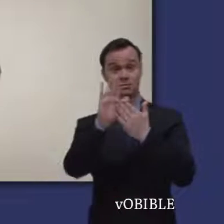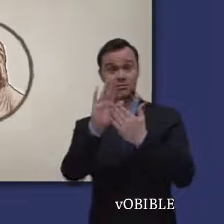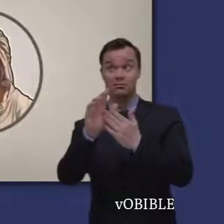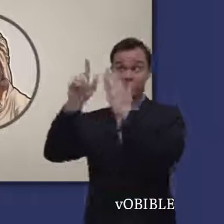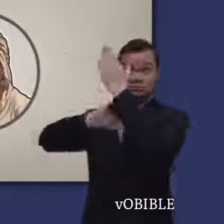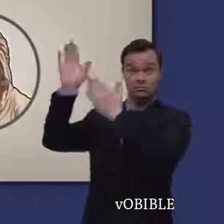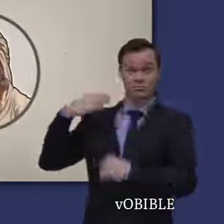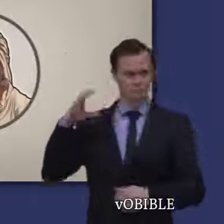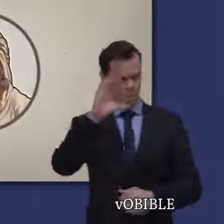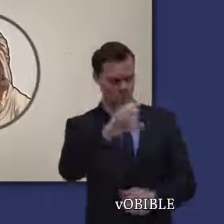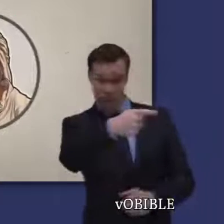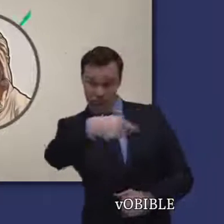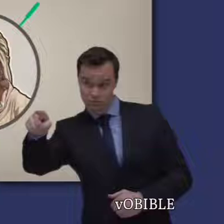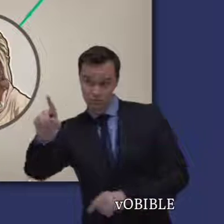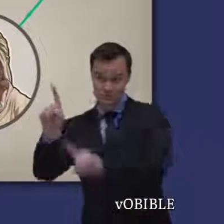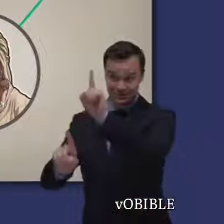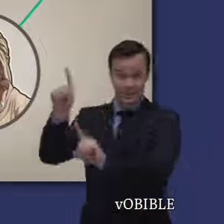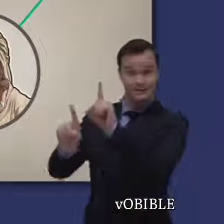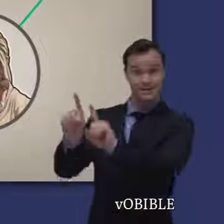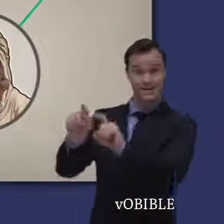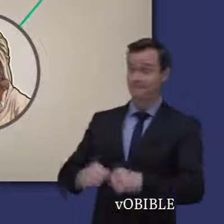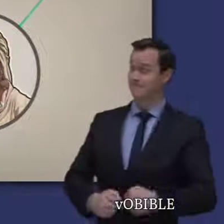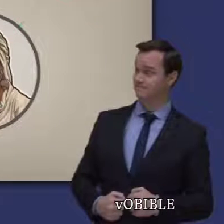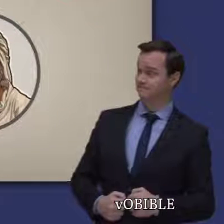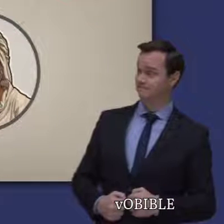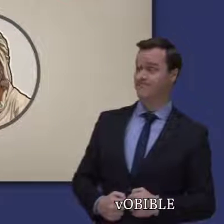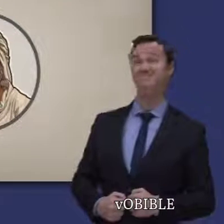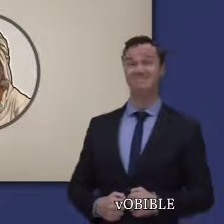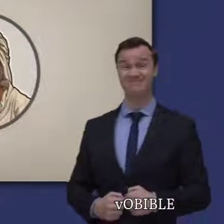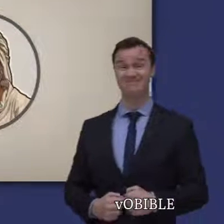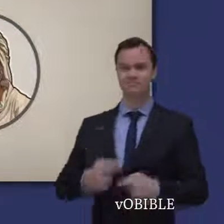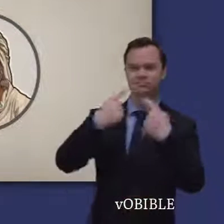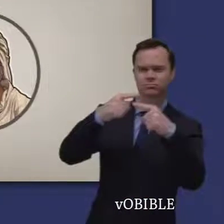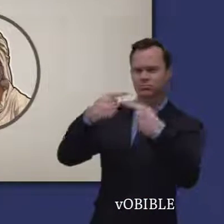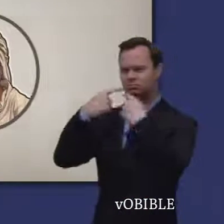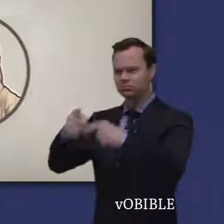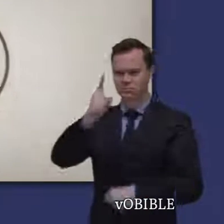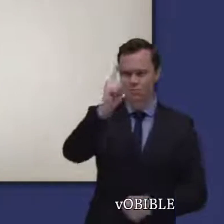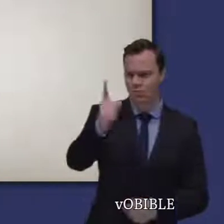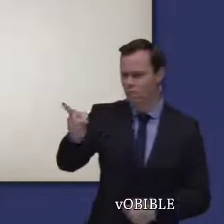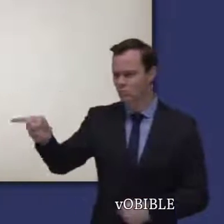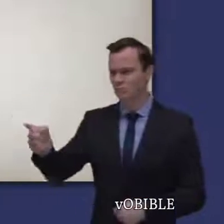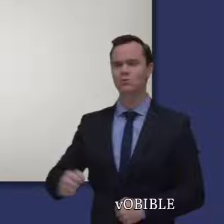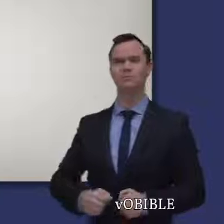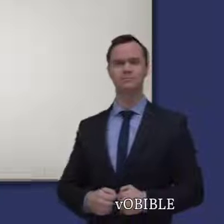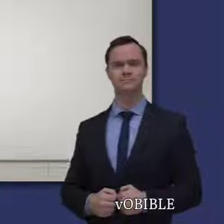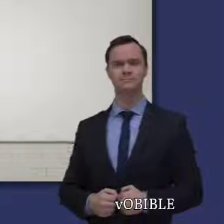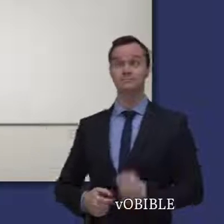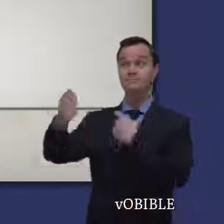Jehovah assigned the prophet Jonah to deliver a warning to the Assyrian city of Nineveh.